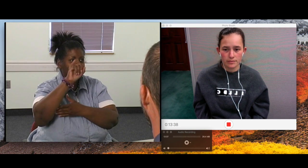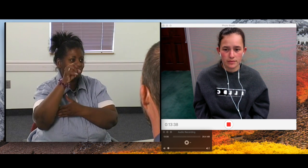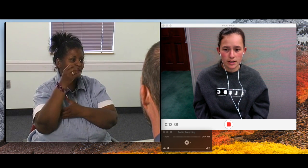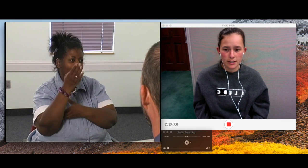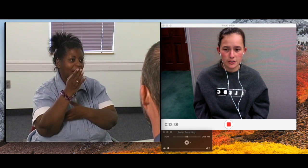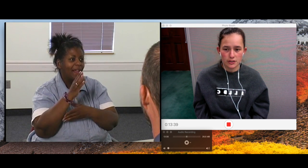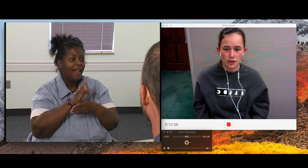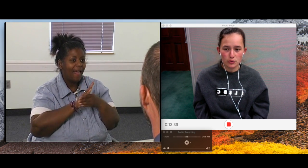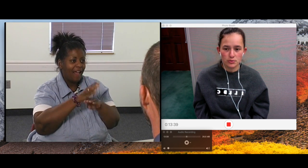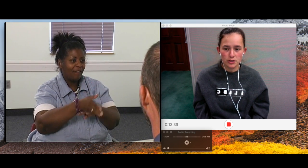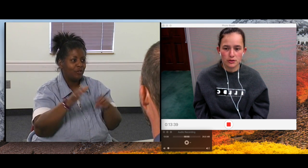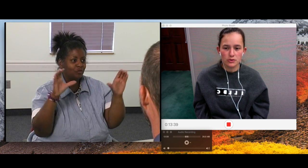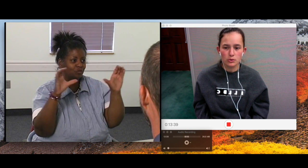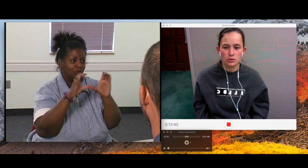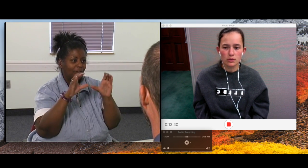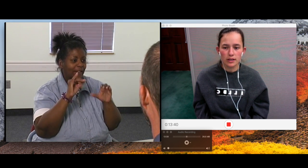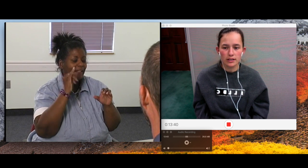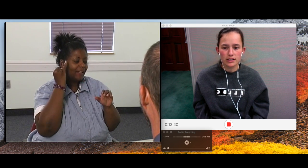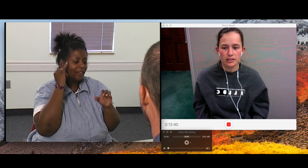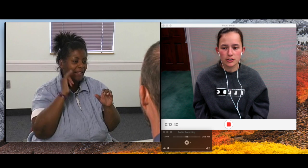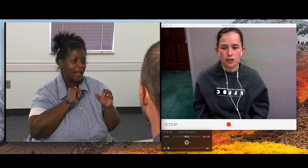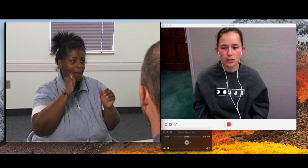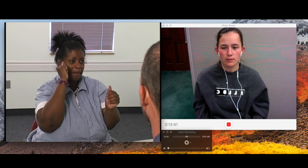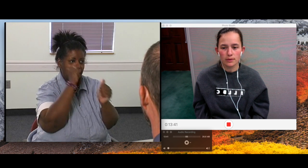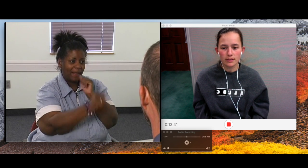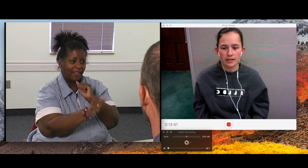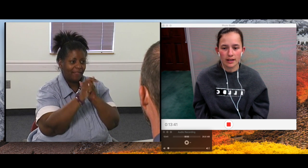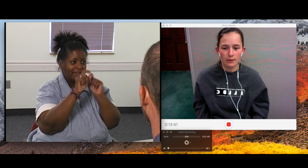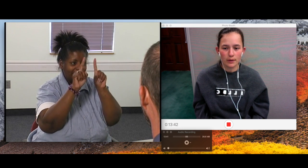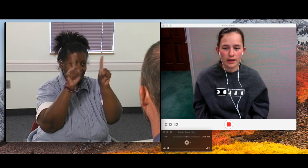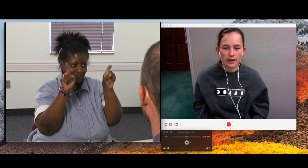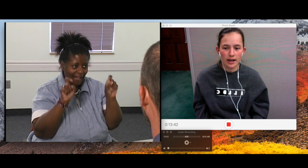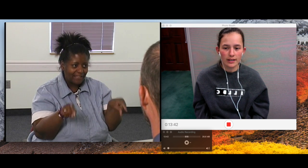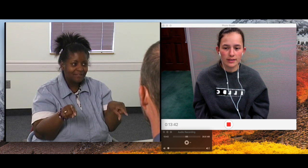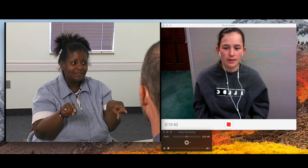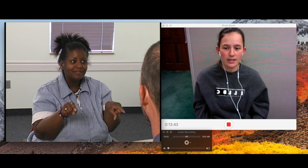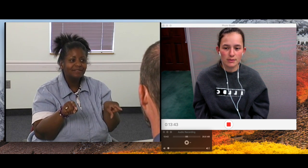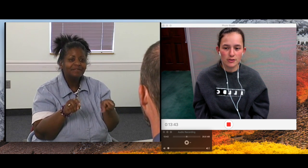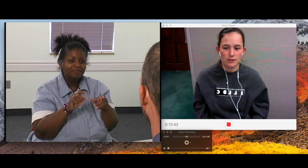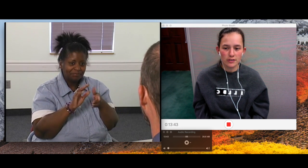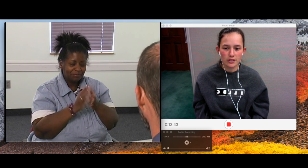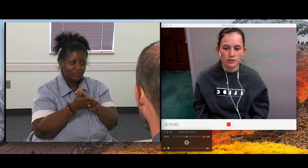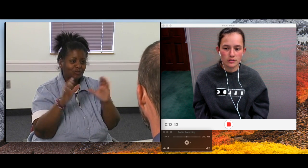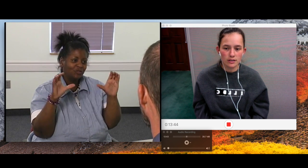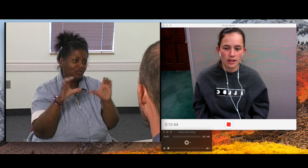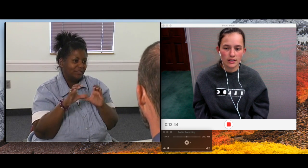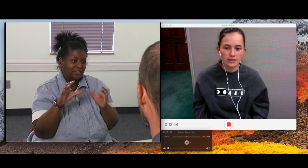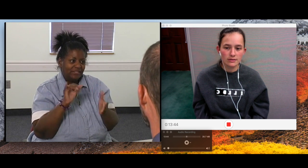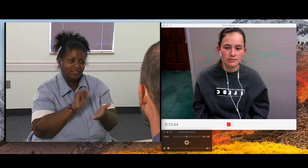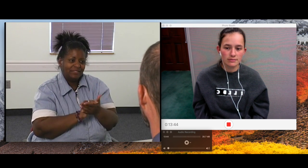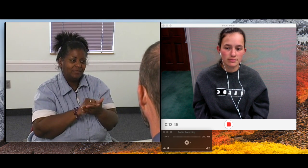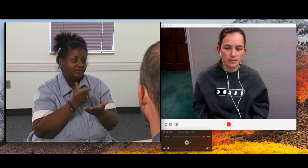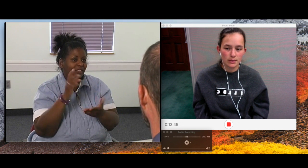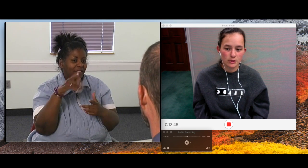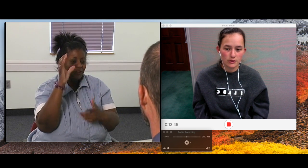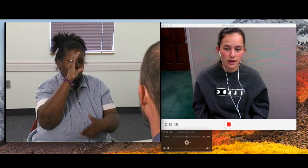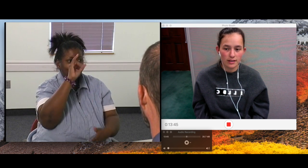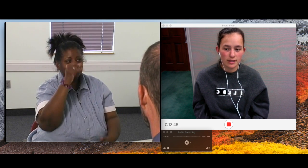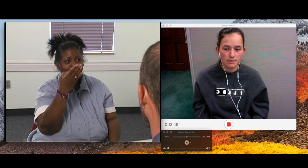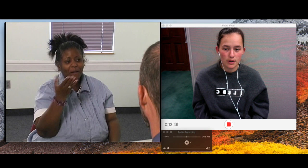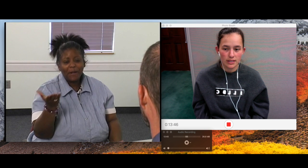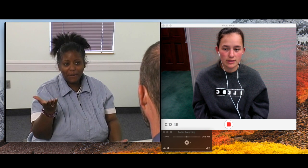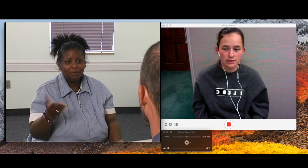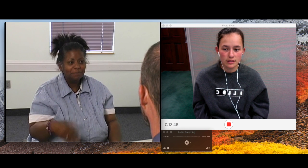I just hope to go to school and get a job. That way I can pass my certification and become certified, and that's about